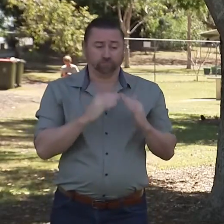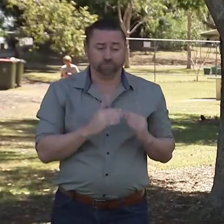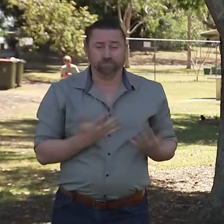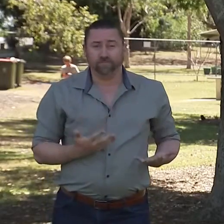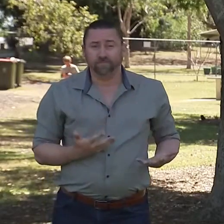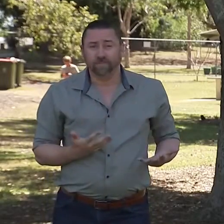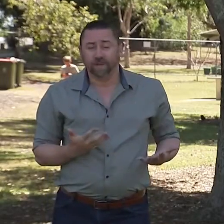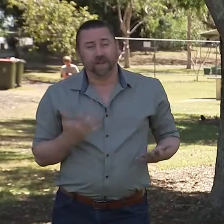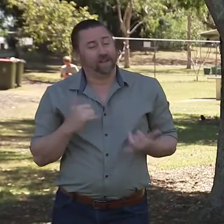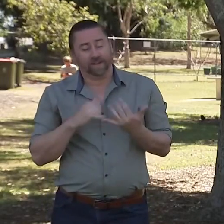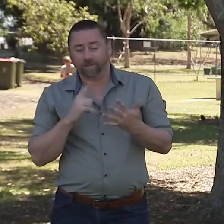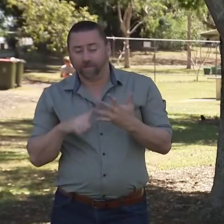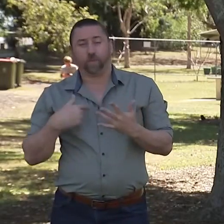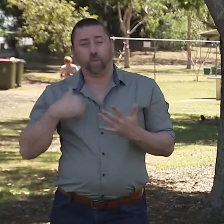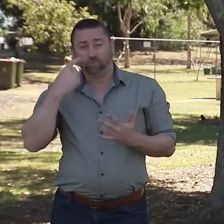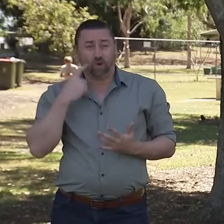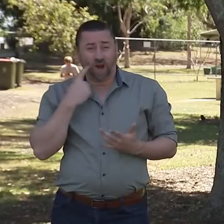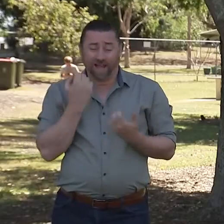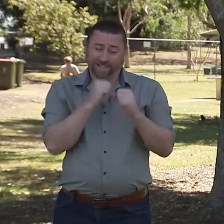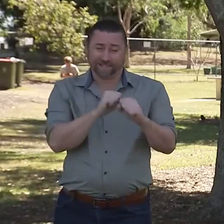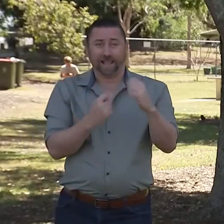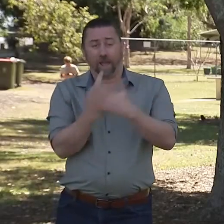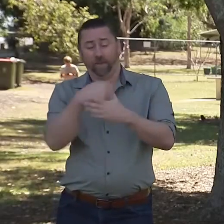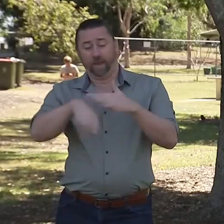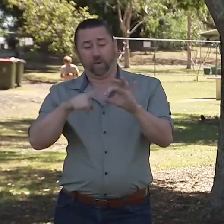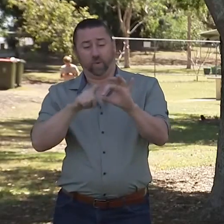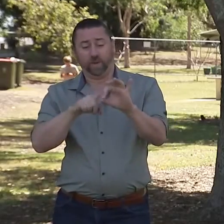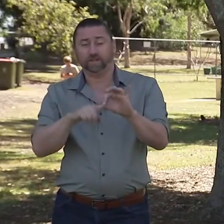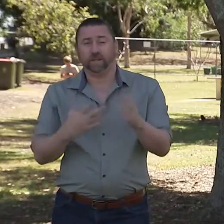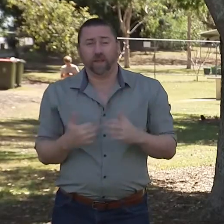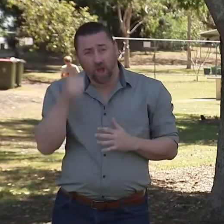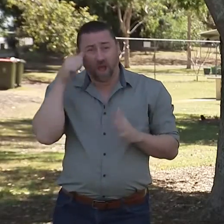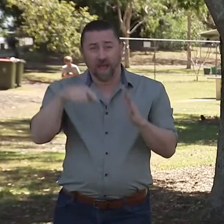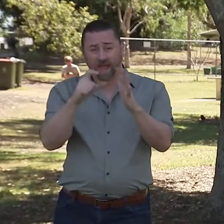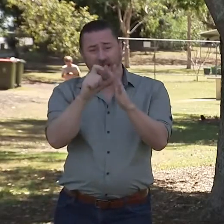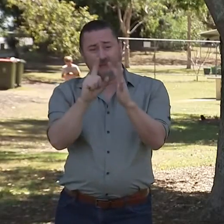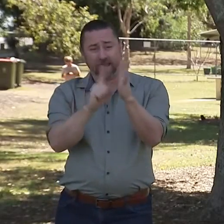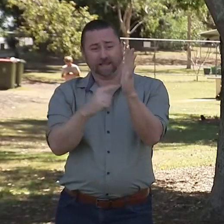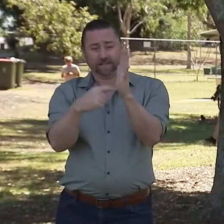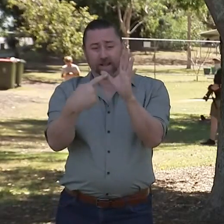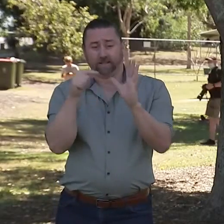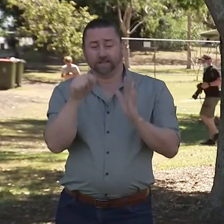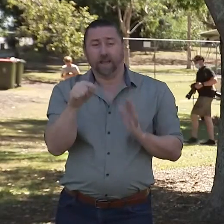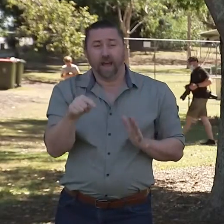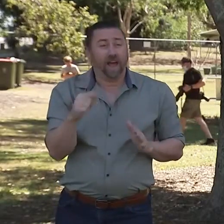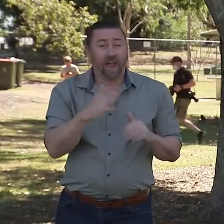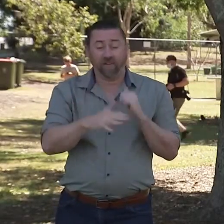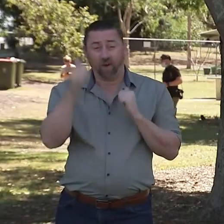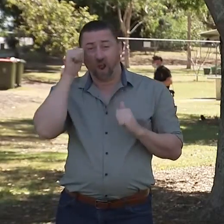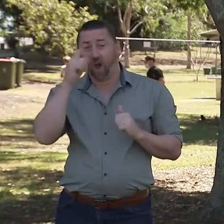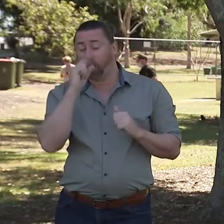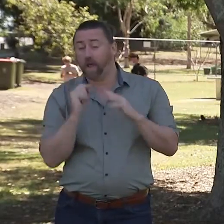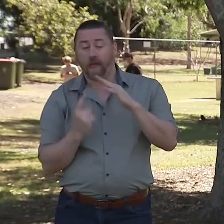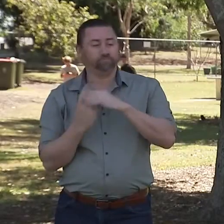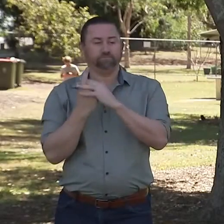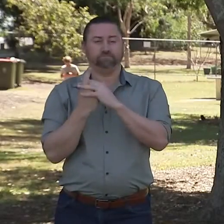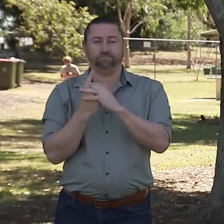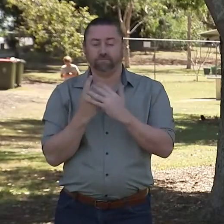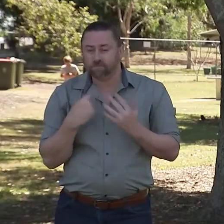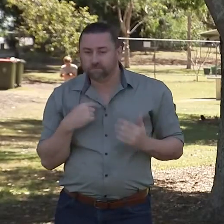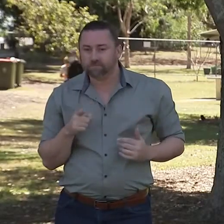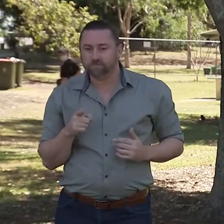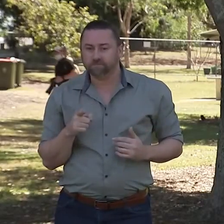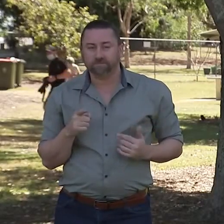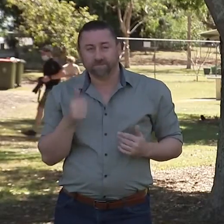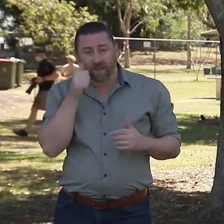we are doing to try and keep Queensland safe. But we know this Delta virus can pop up at any time, as we've seen over the past